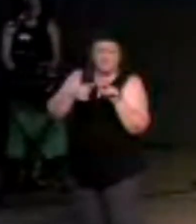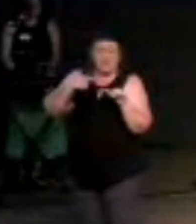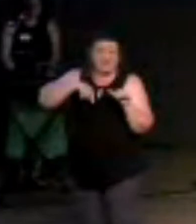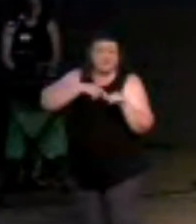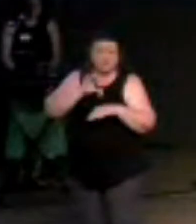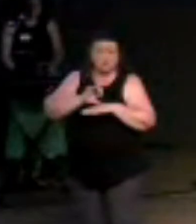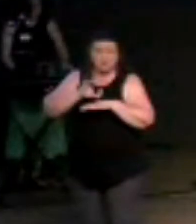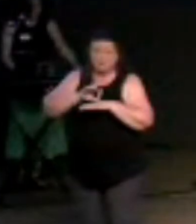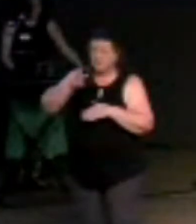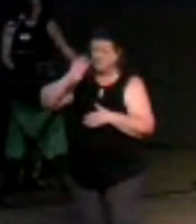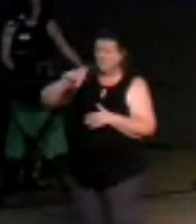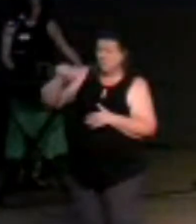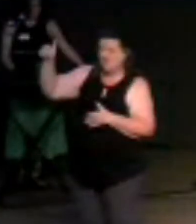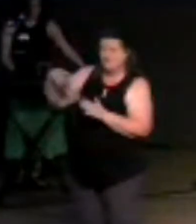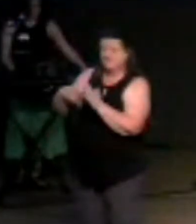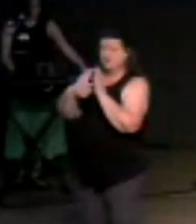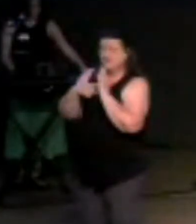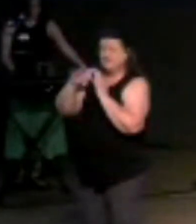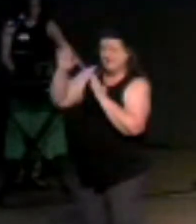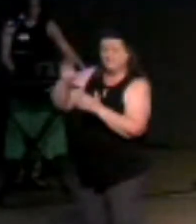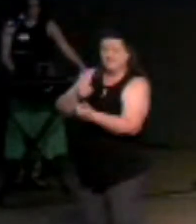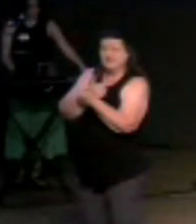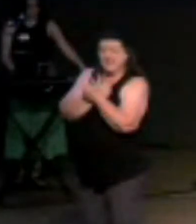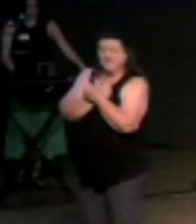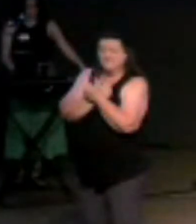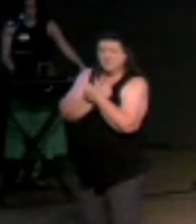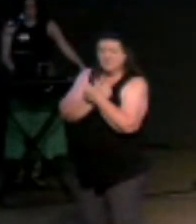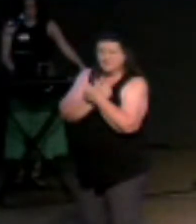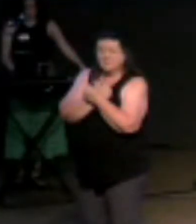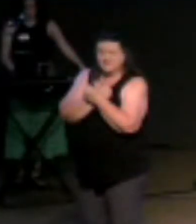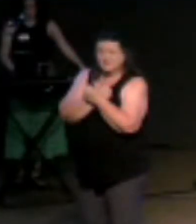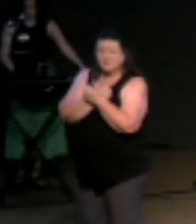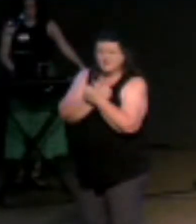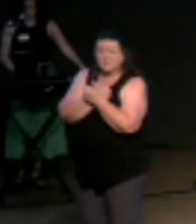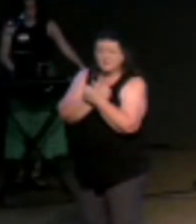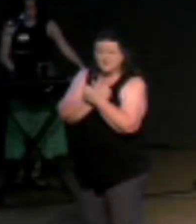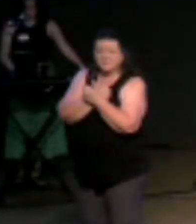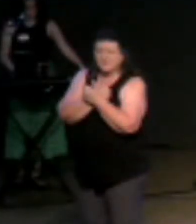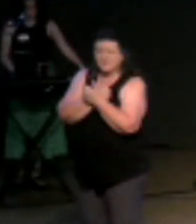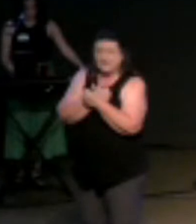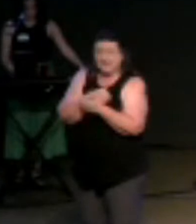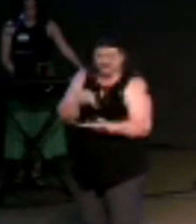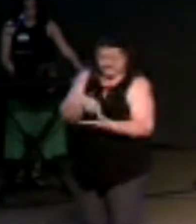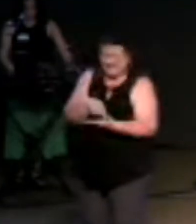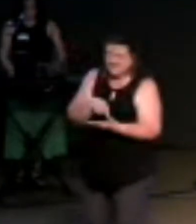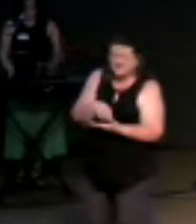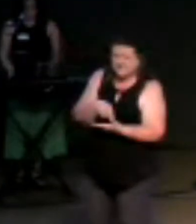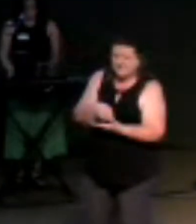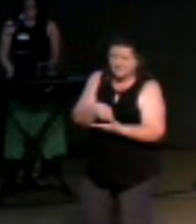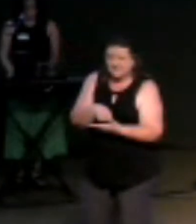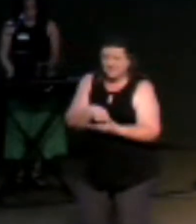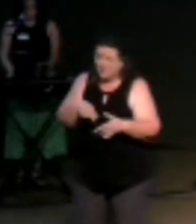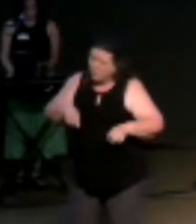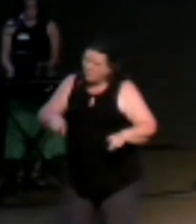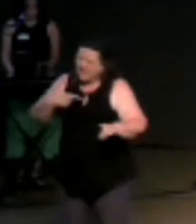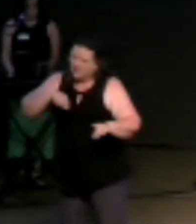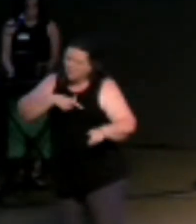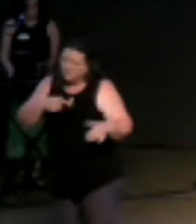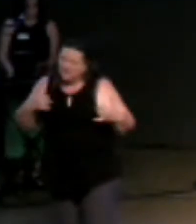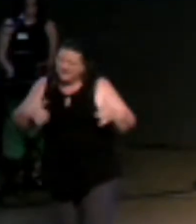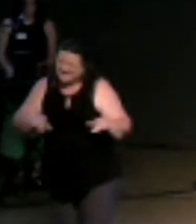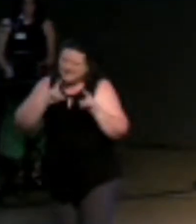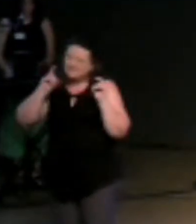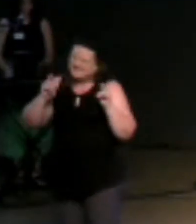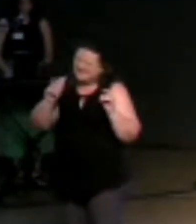demonstrates his own love for us in this while we were still sinners